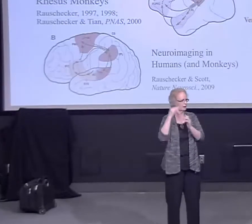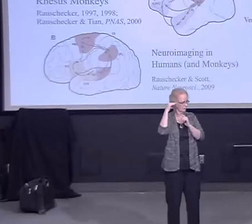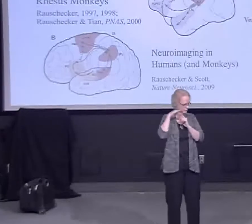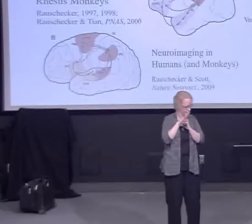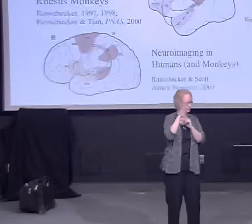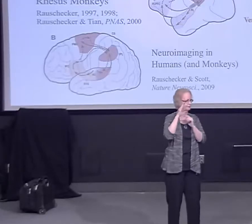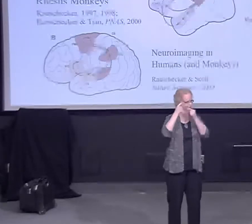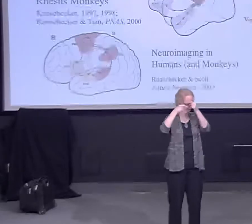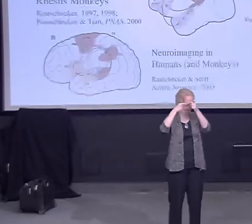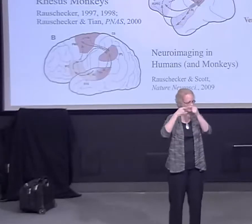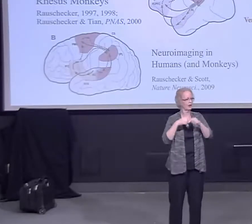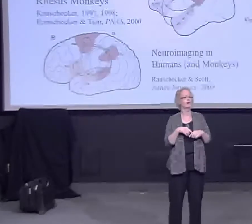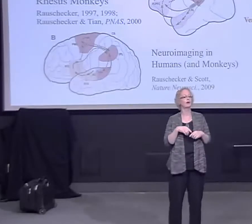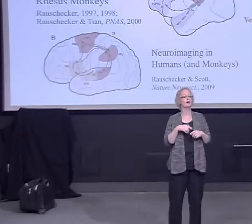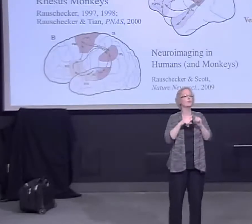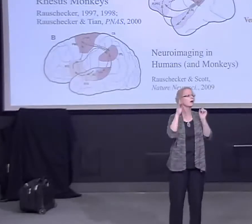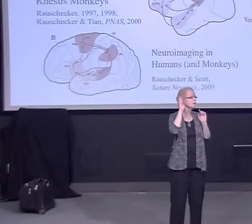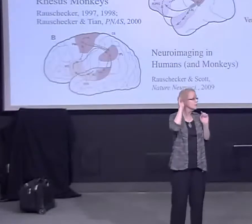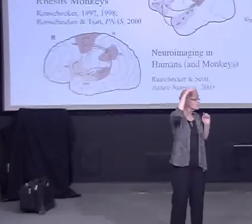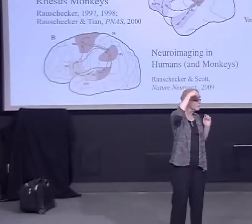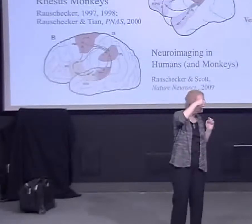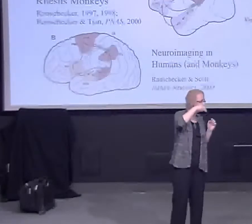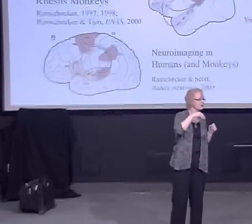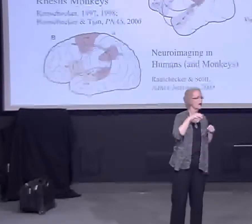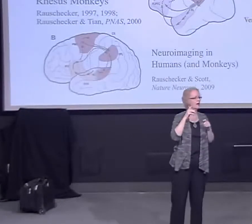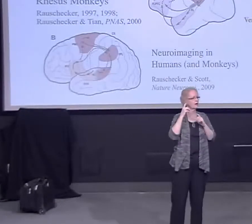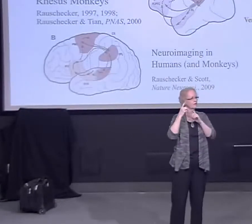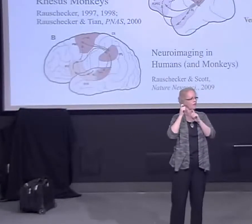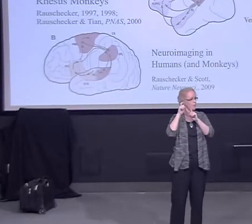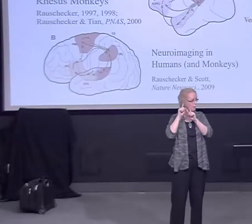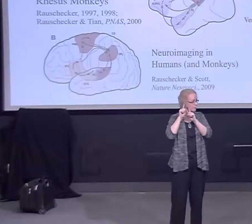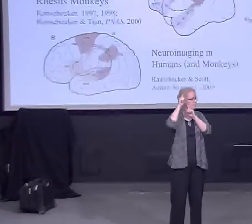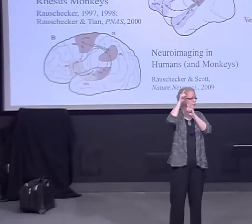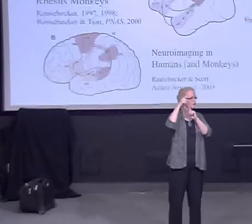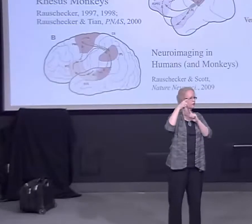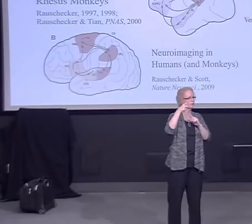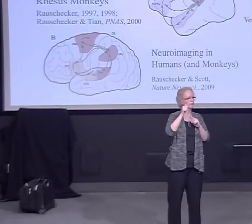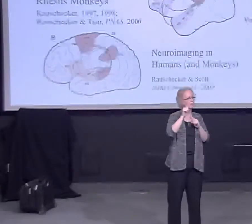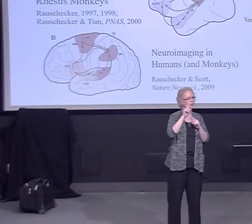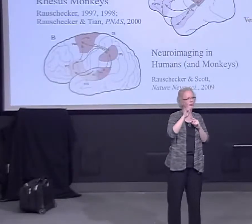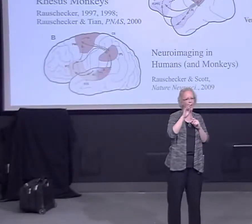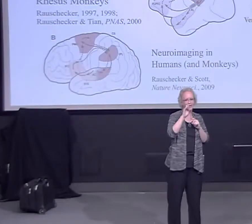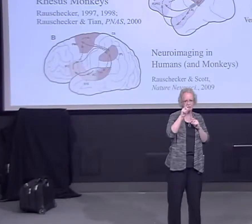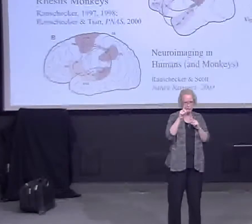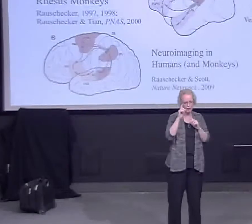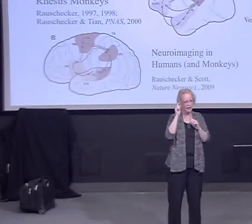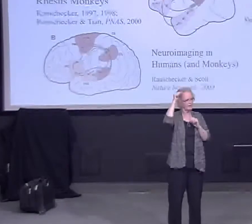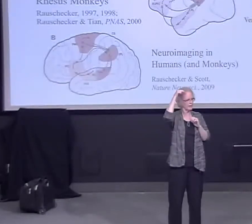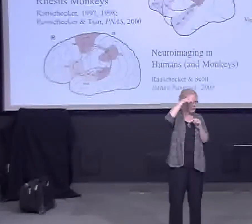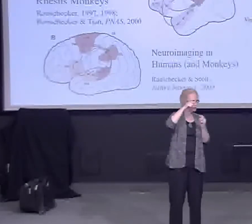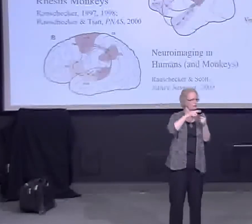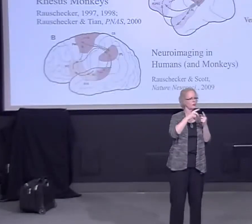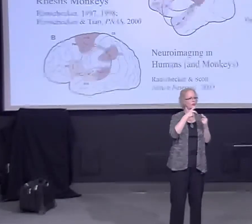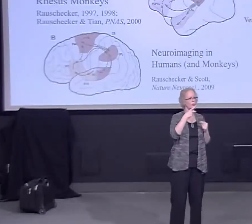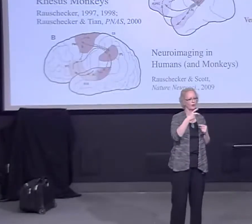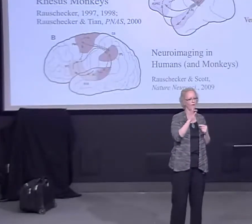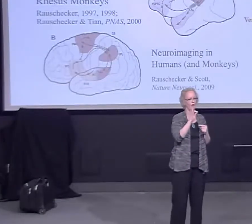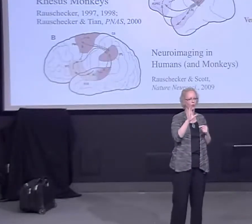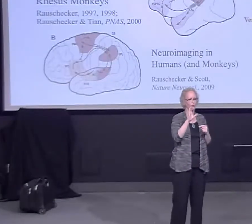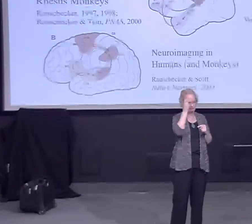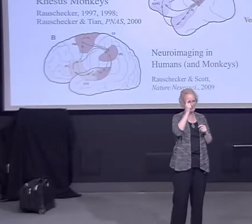that projects up to the parietal cortex and then via the premotor regions to the prefrontal cortex, a different part of the prefrontal